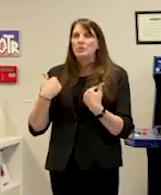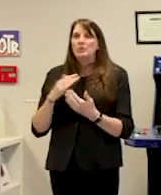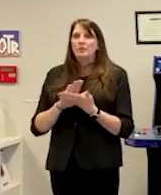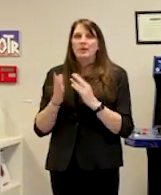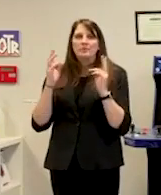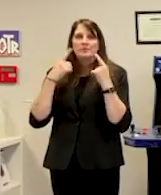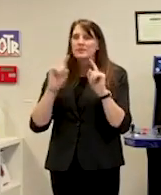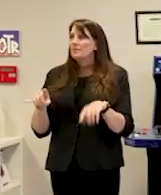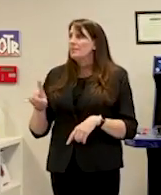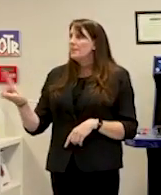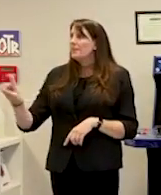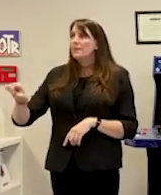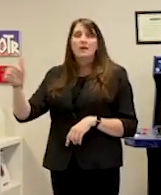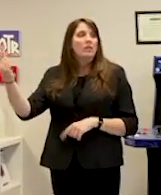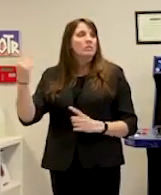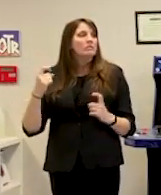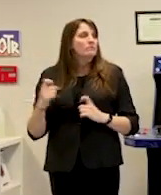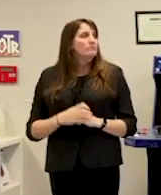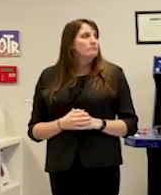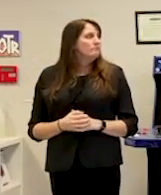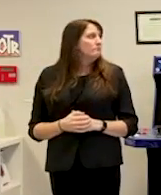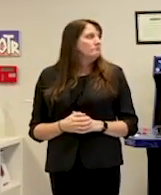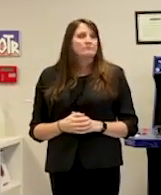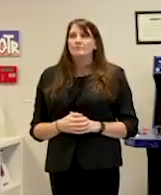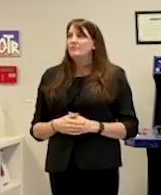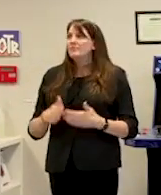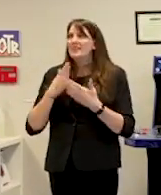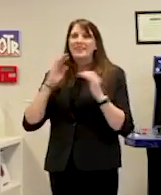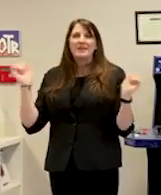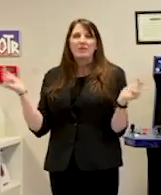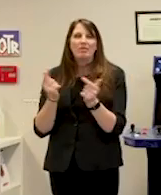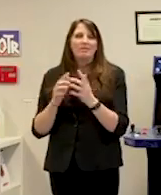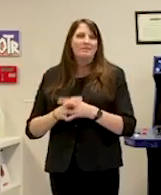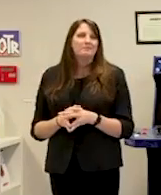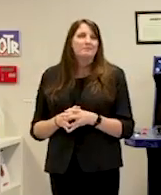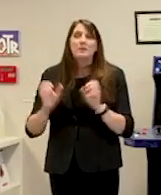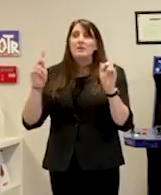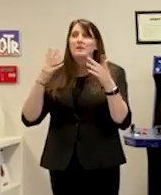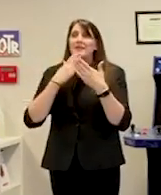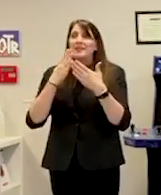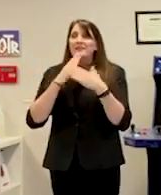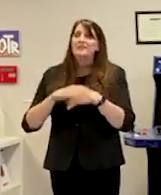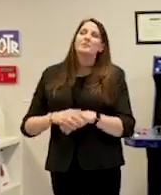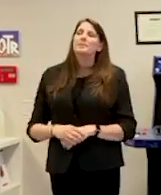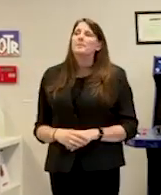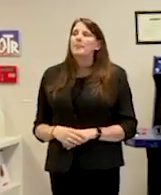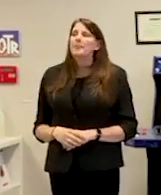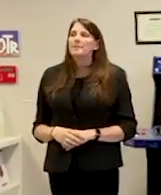Anything else? Thanks, David. Okay, thank you.